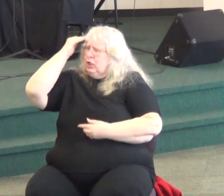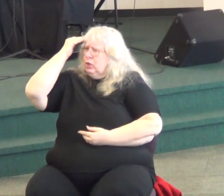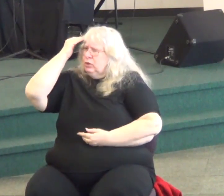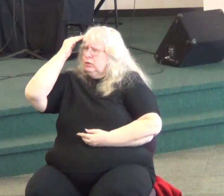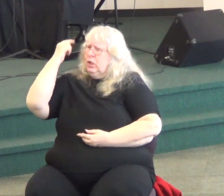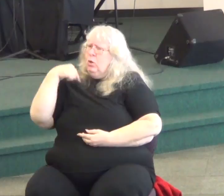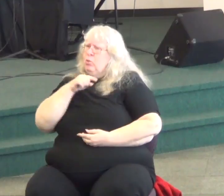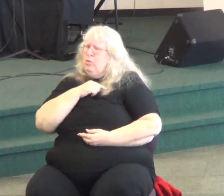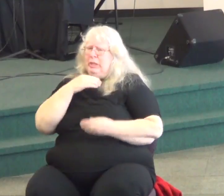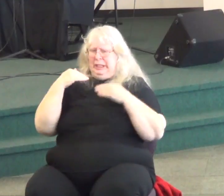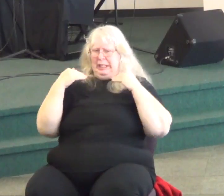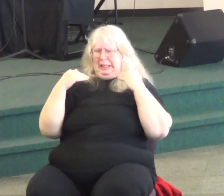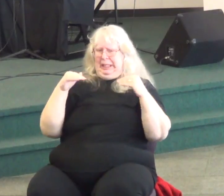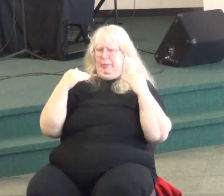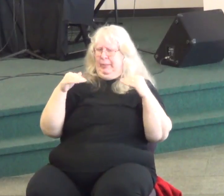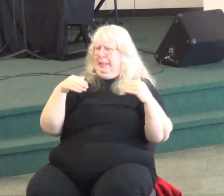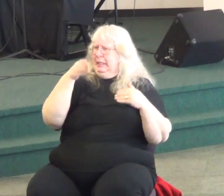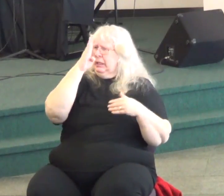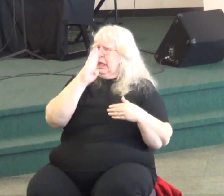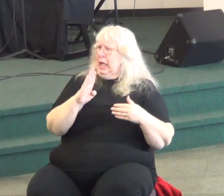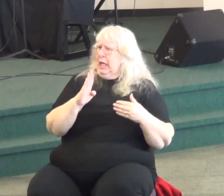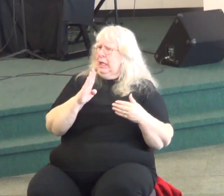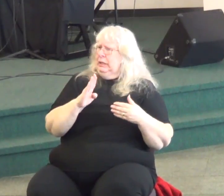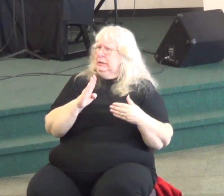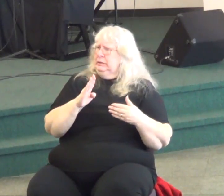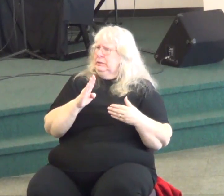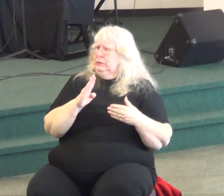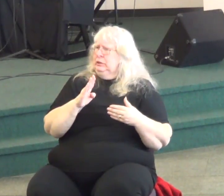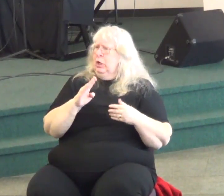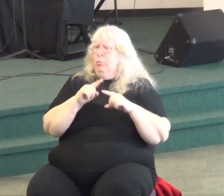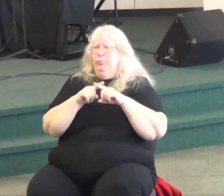have him be who we want him to be, and he's so much more than that.